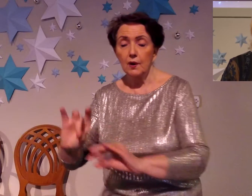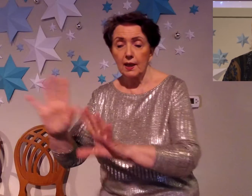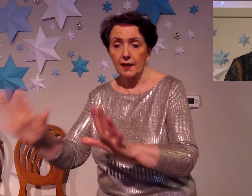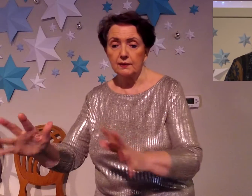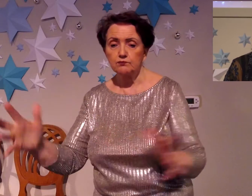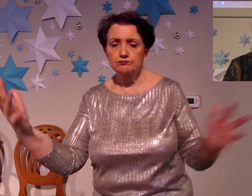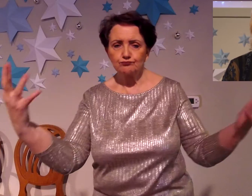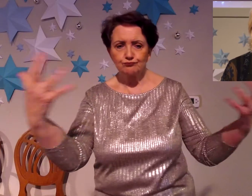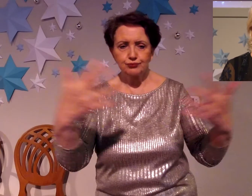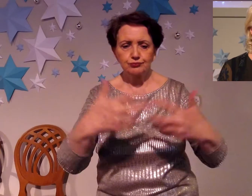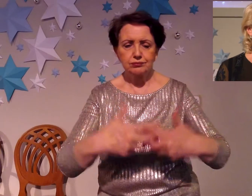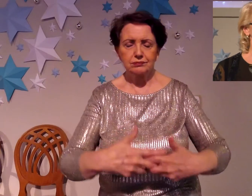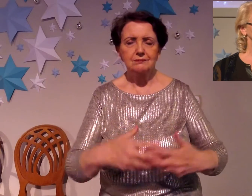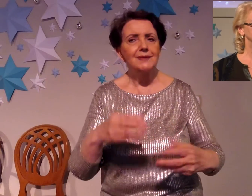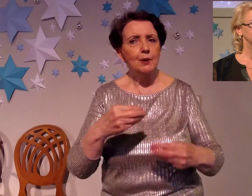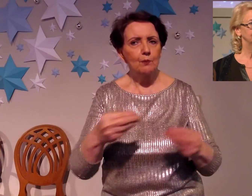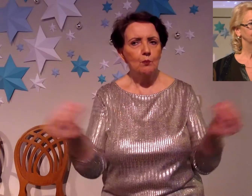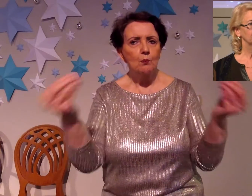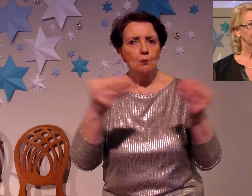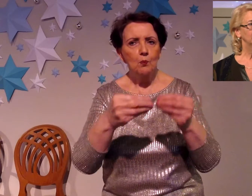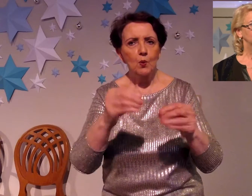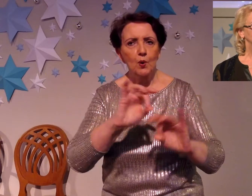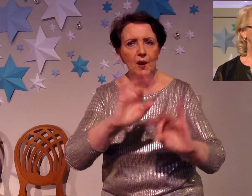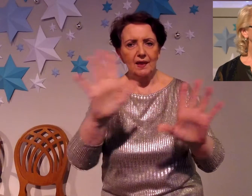That undefendedness.